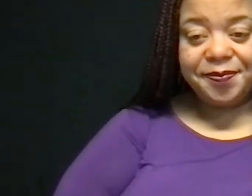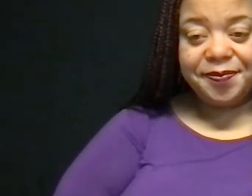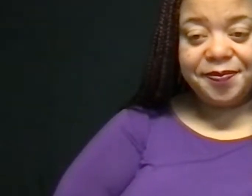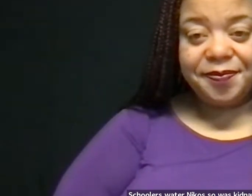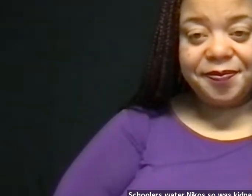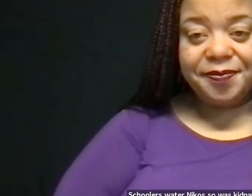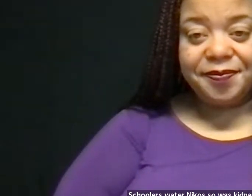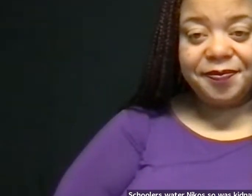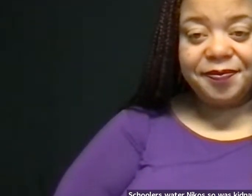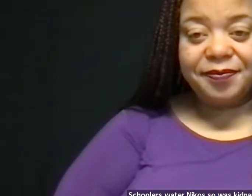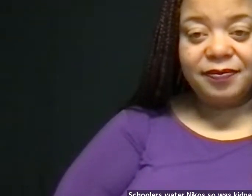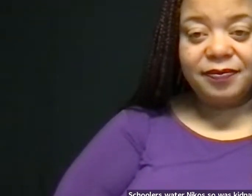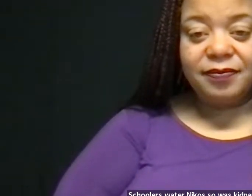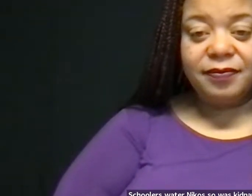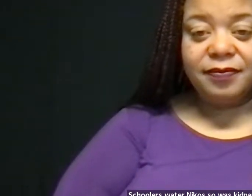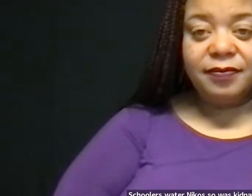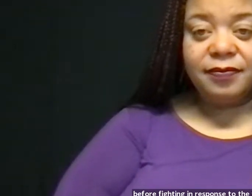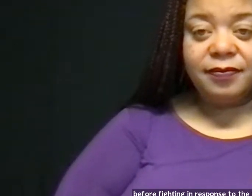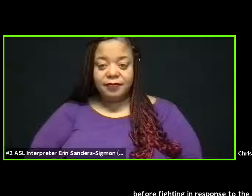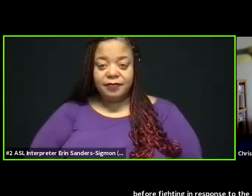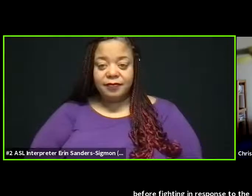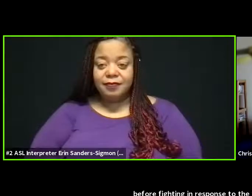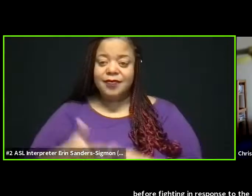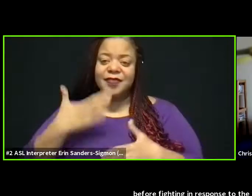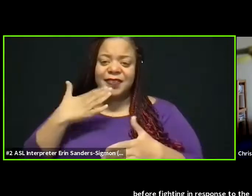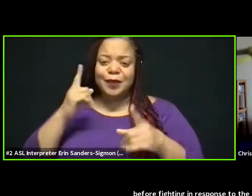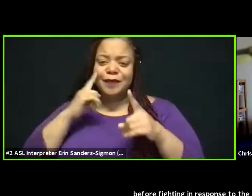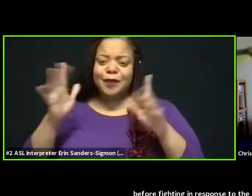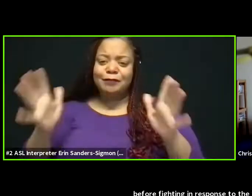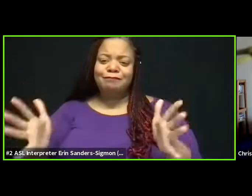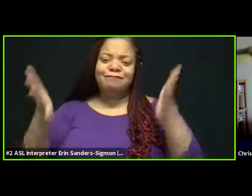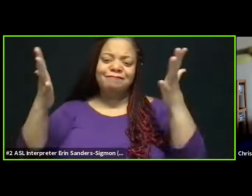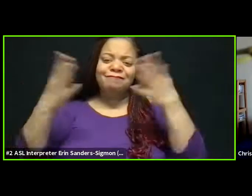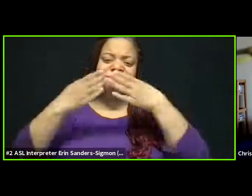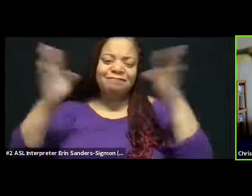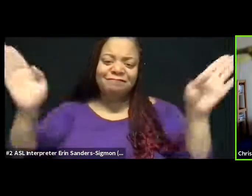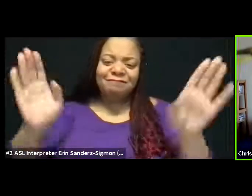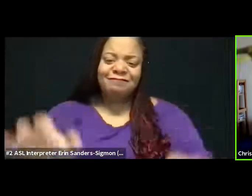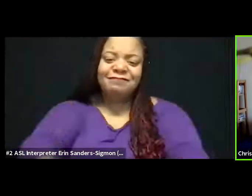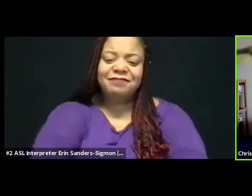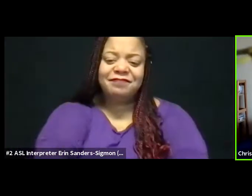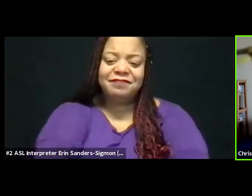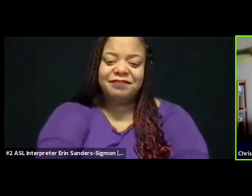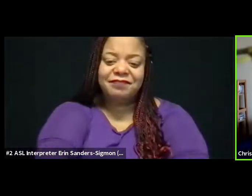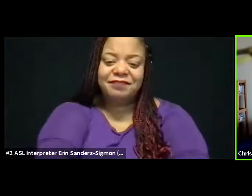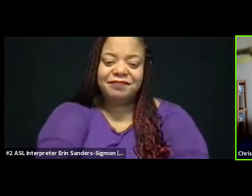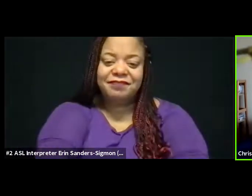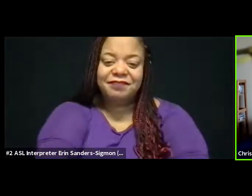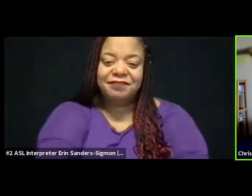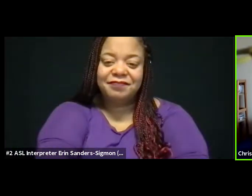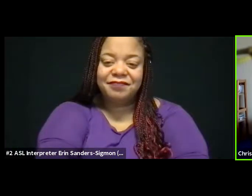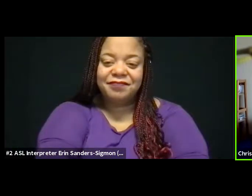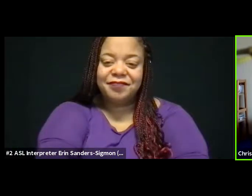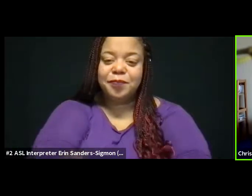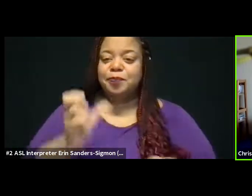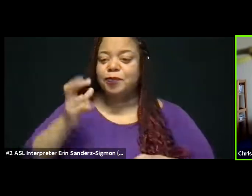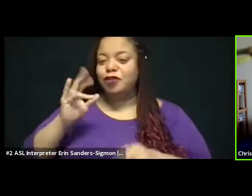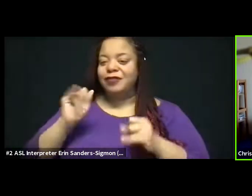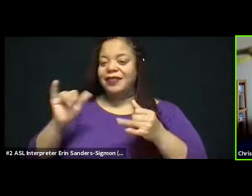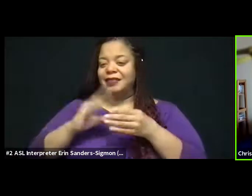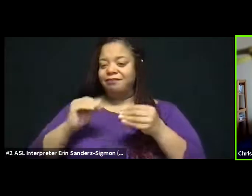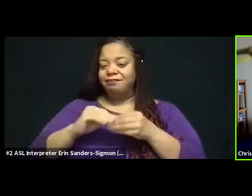the emphasis on collectives, and to really, you know, that focus on what the community really needs.